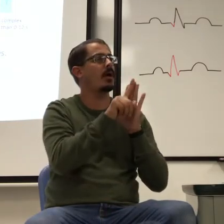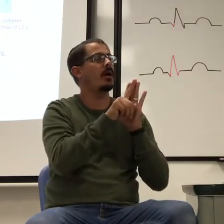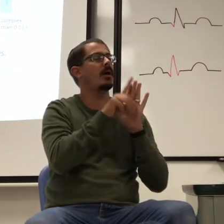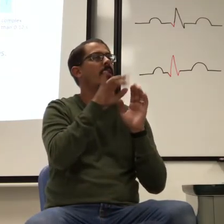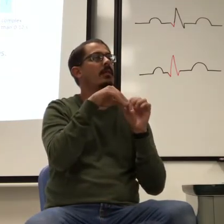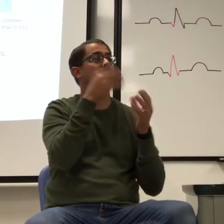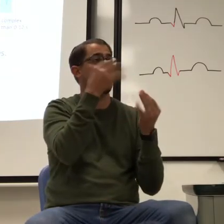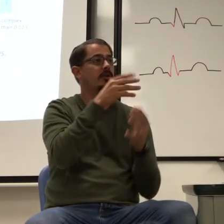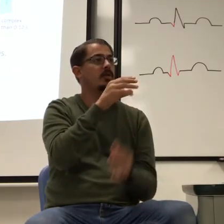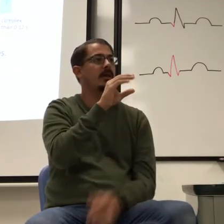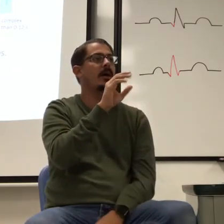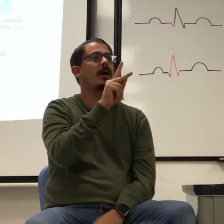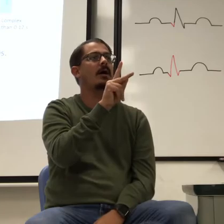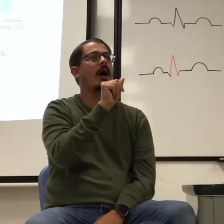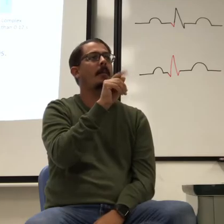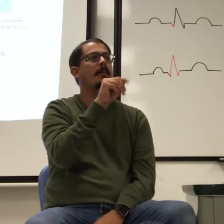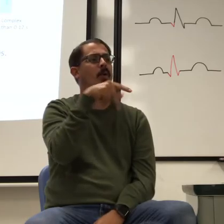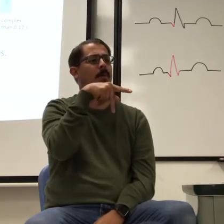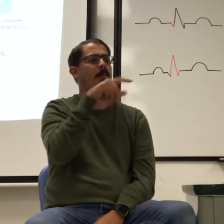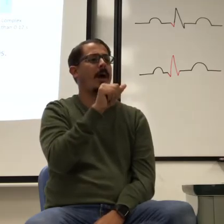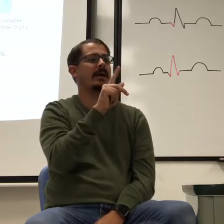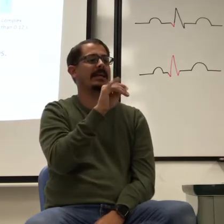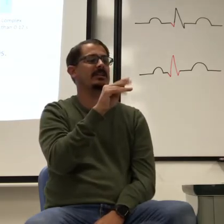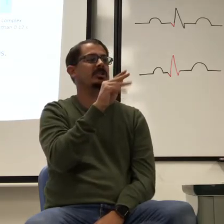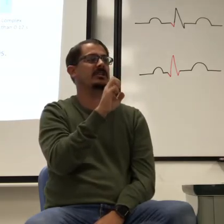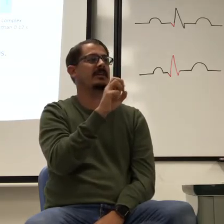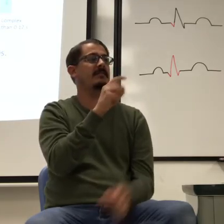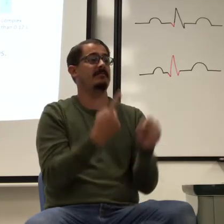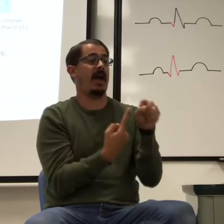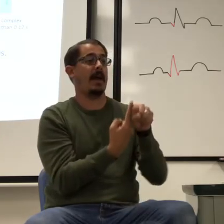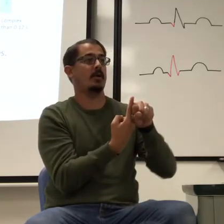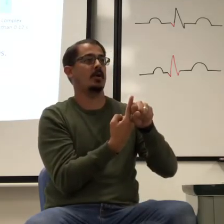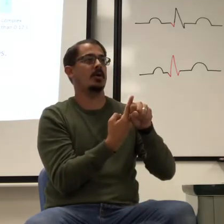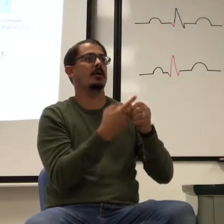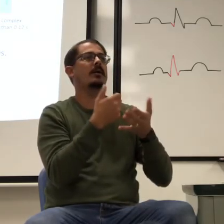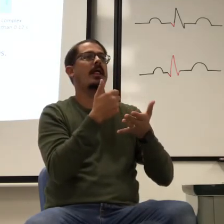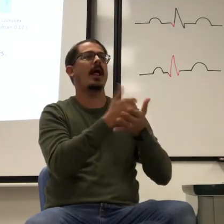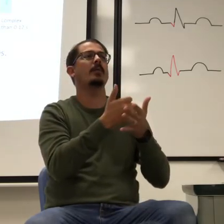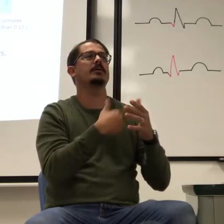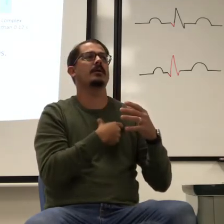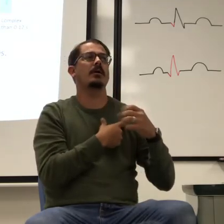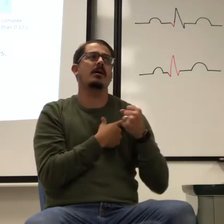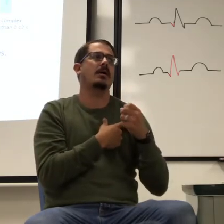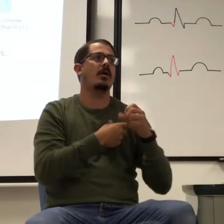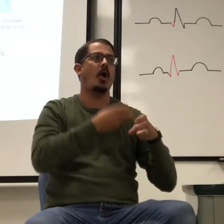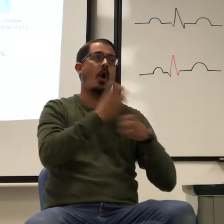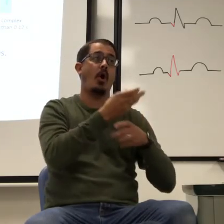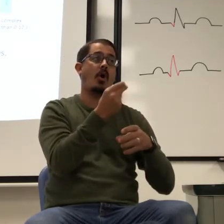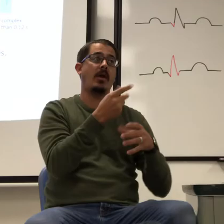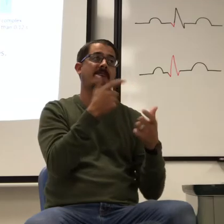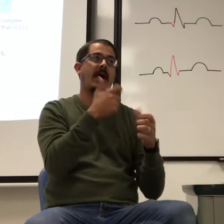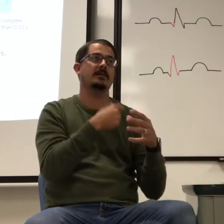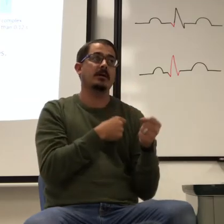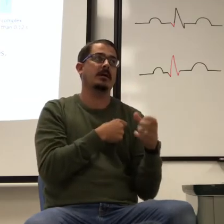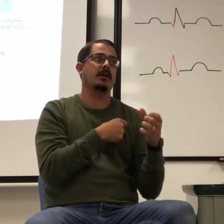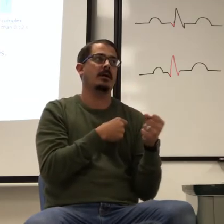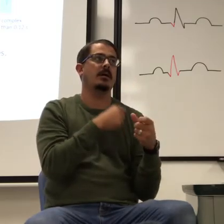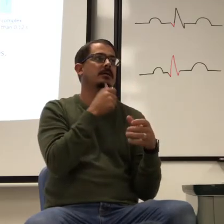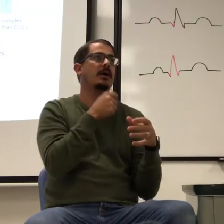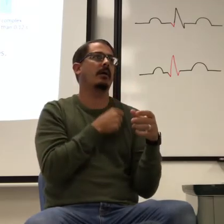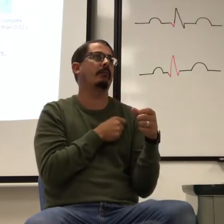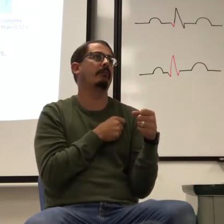Purkinje fibers that cause this, it makes the heart muscle contract hard and fast. You know,